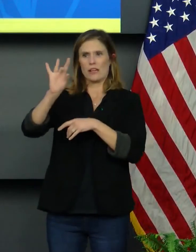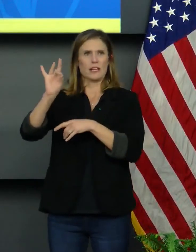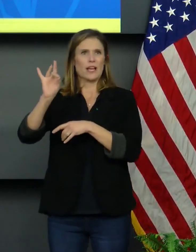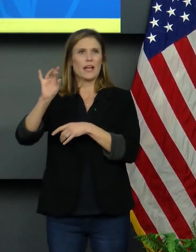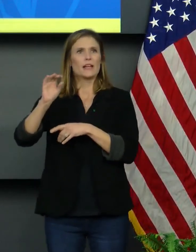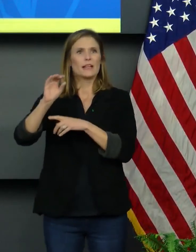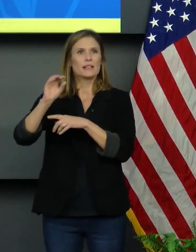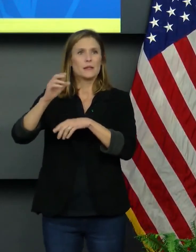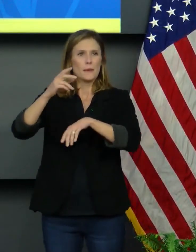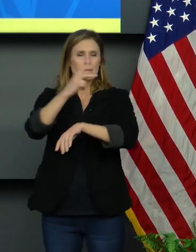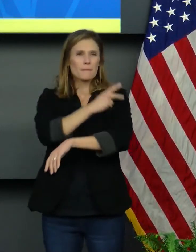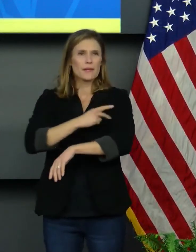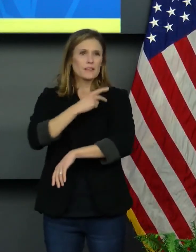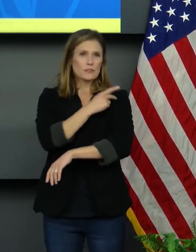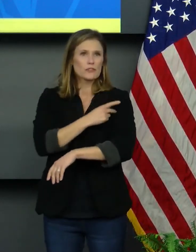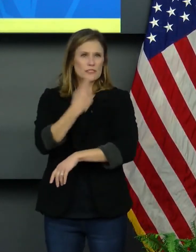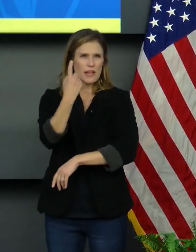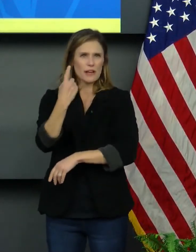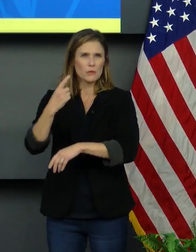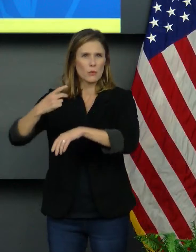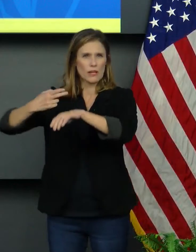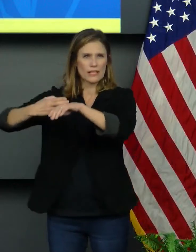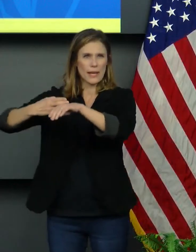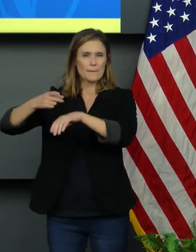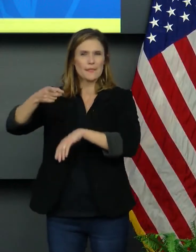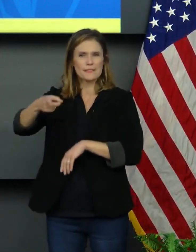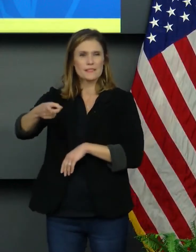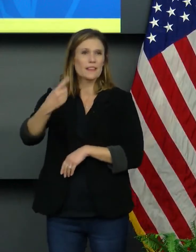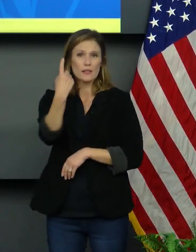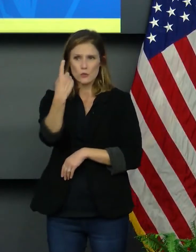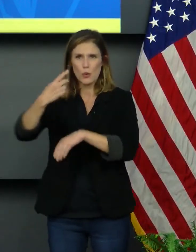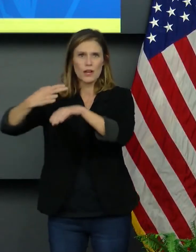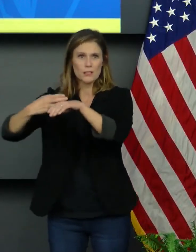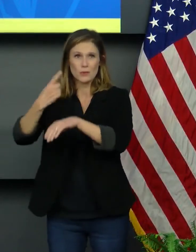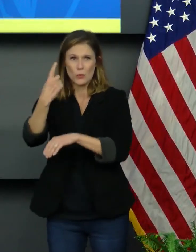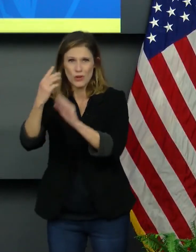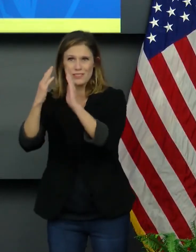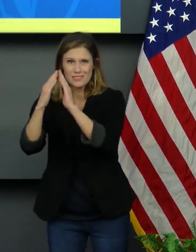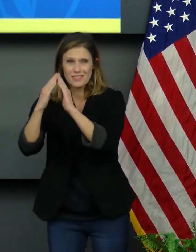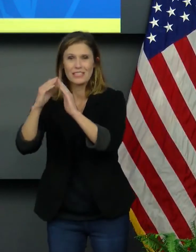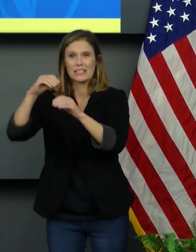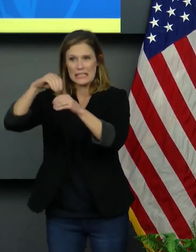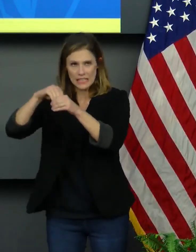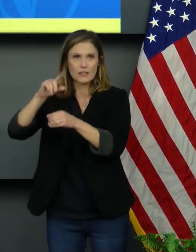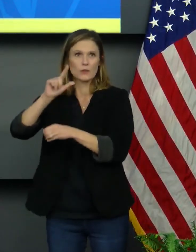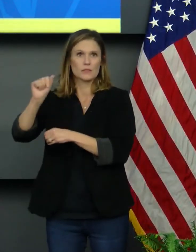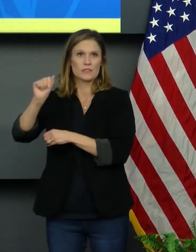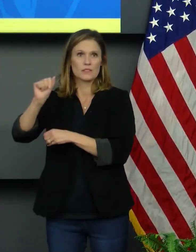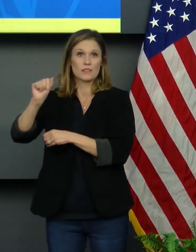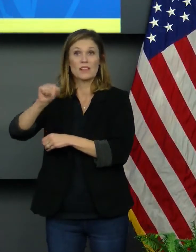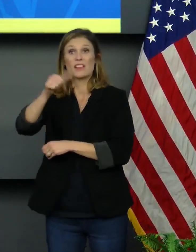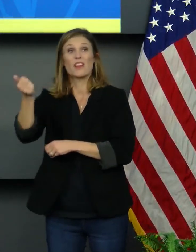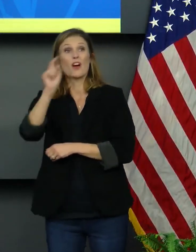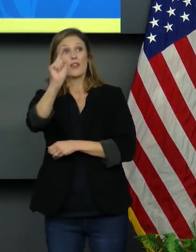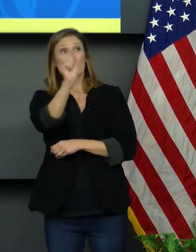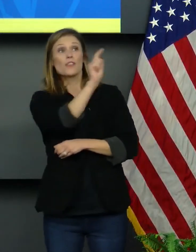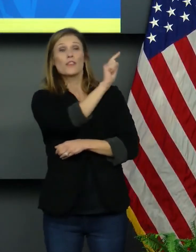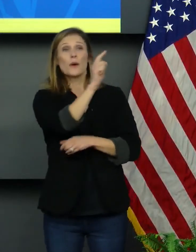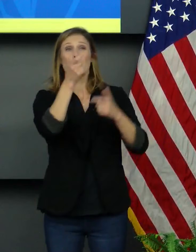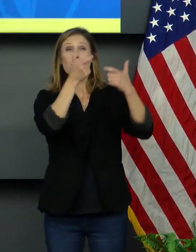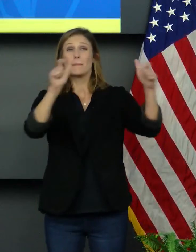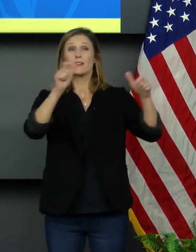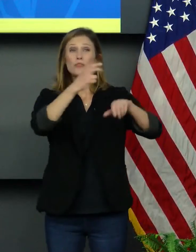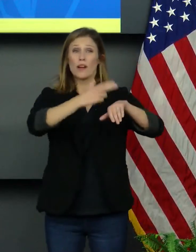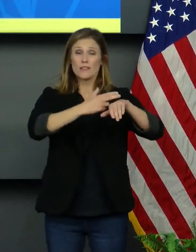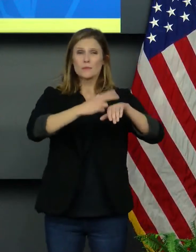one campus with COVID. That is just one hospital in one city in Louisiana. And the other major hospital in our city